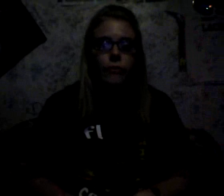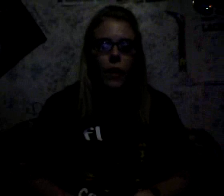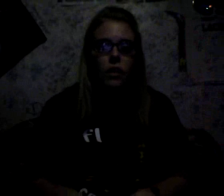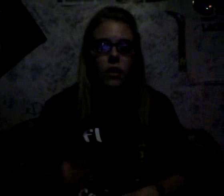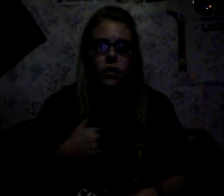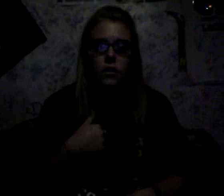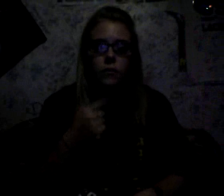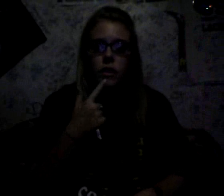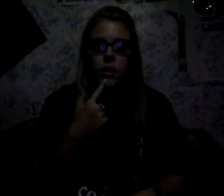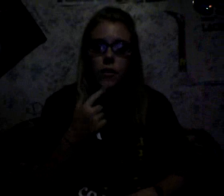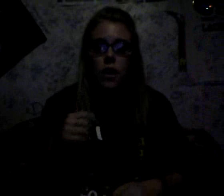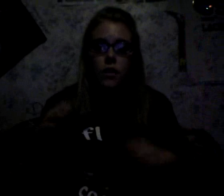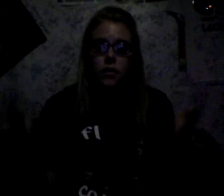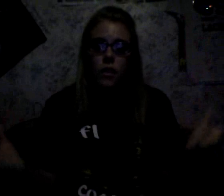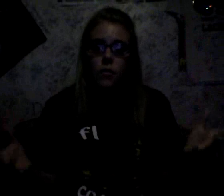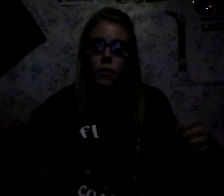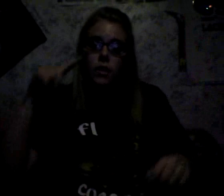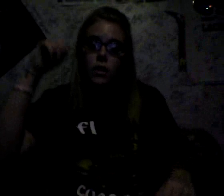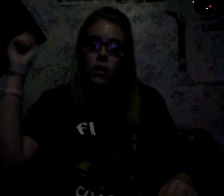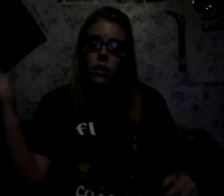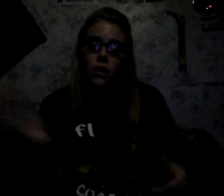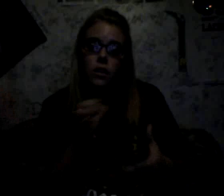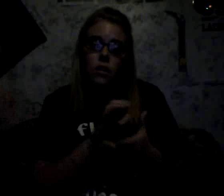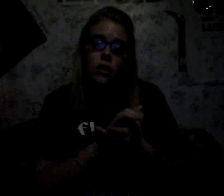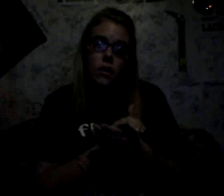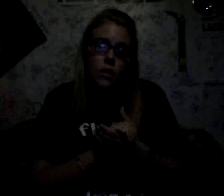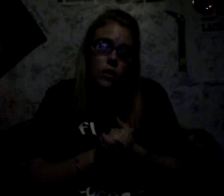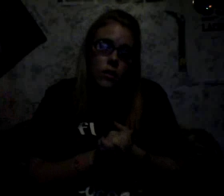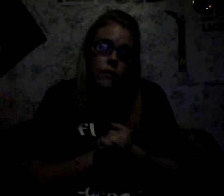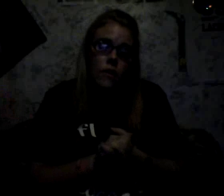I'd like to make myself believe.